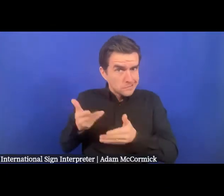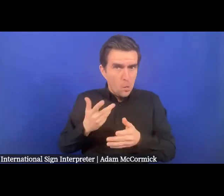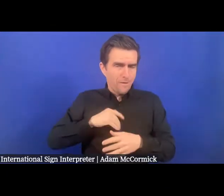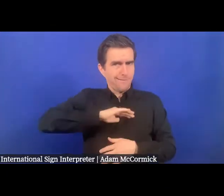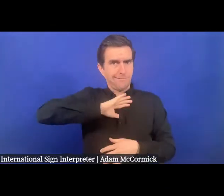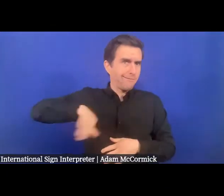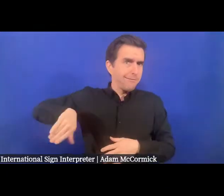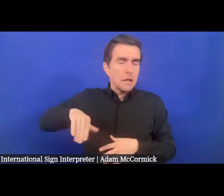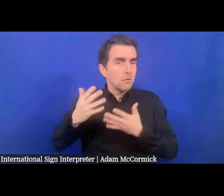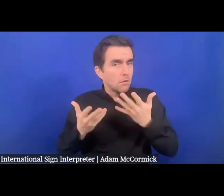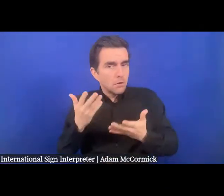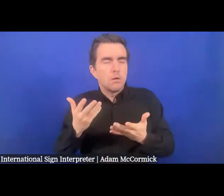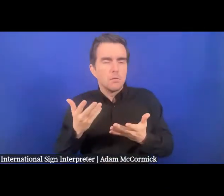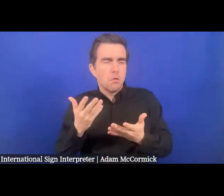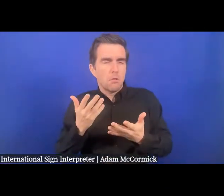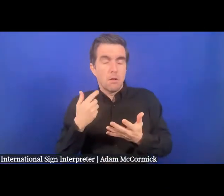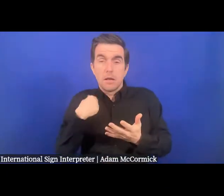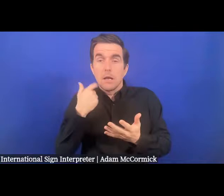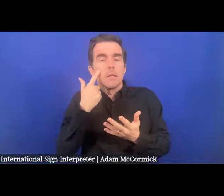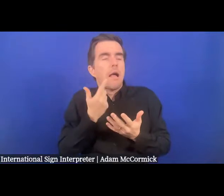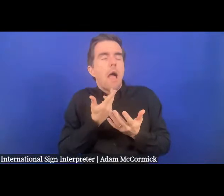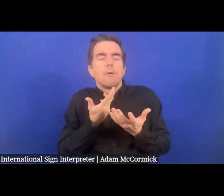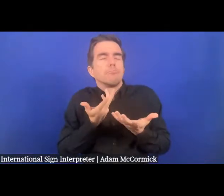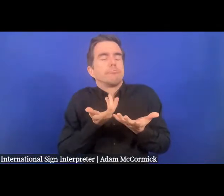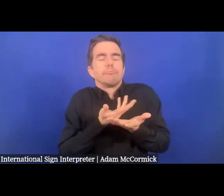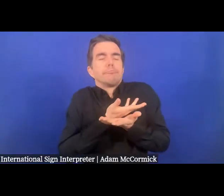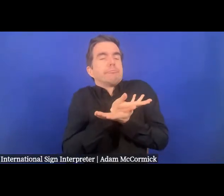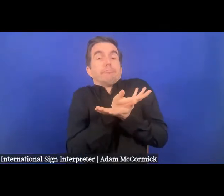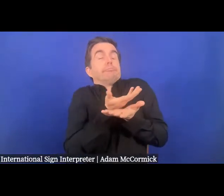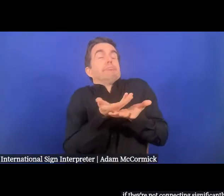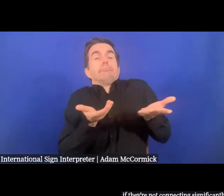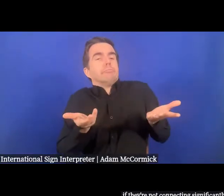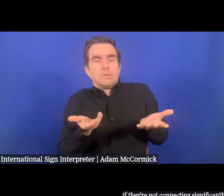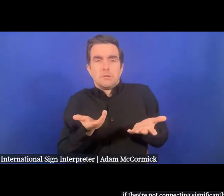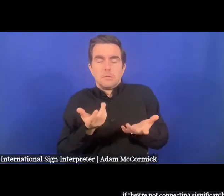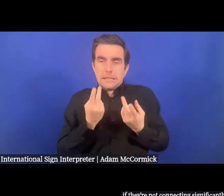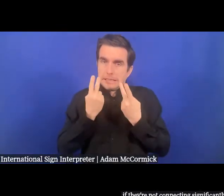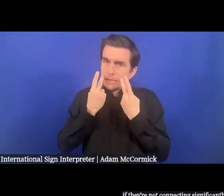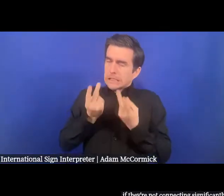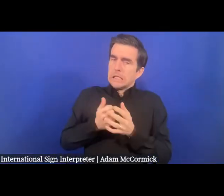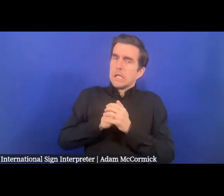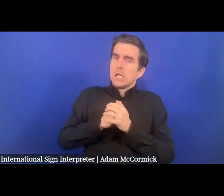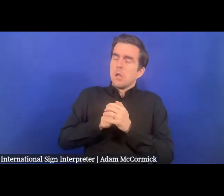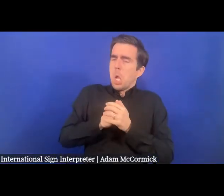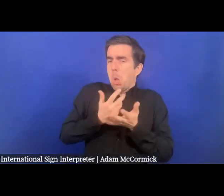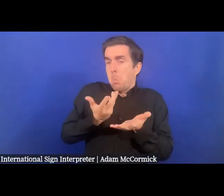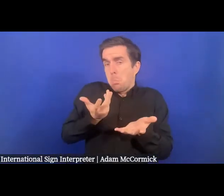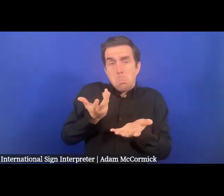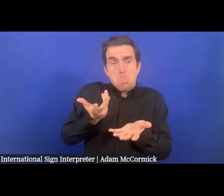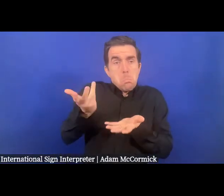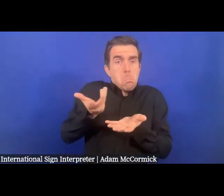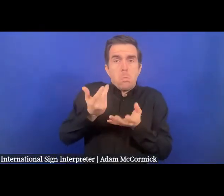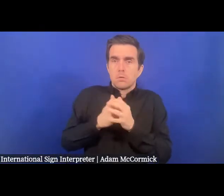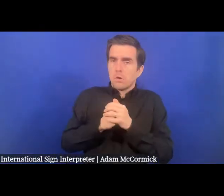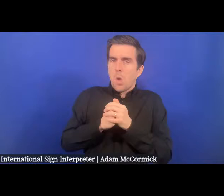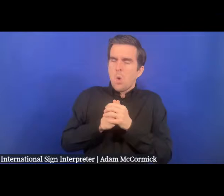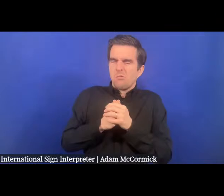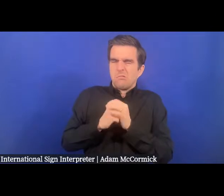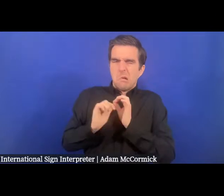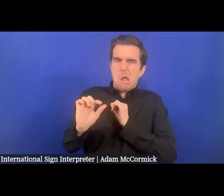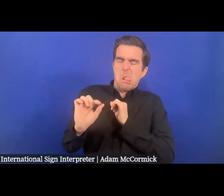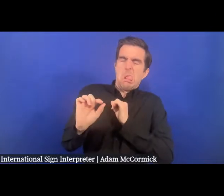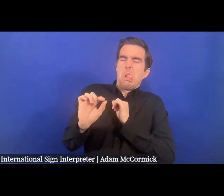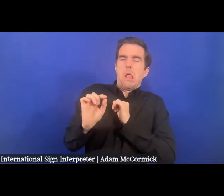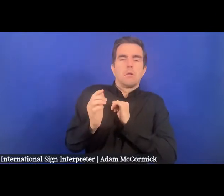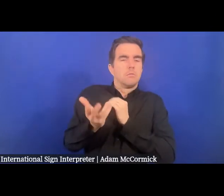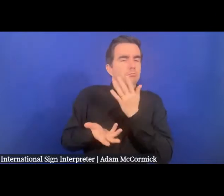significantly or at least contributing something to the national, budget. So those are the 3 things I would say that